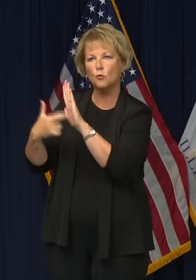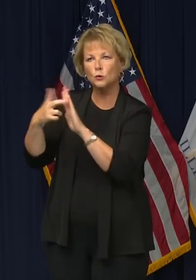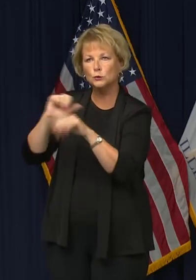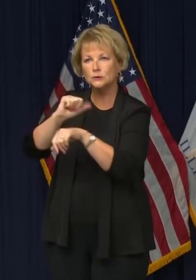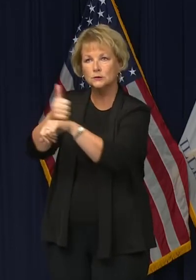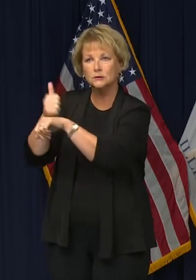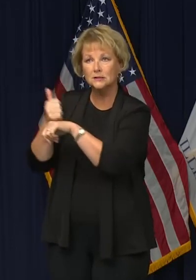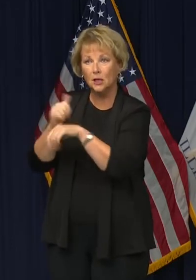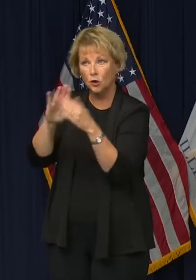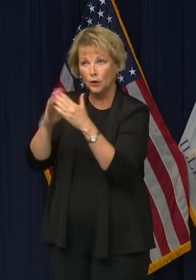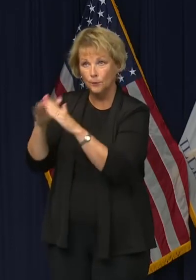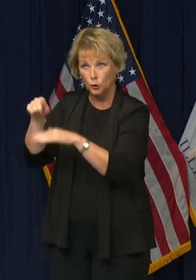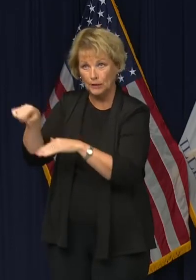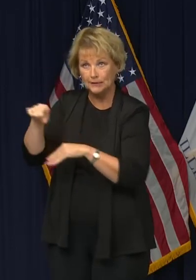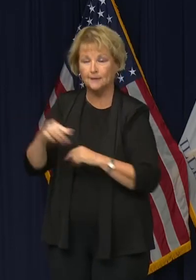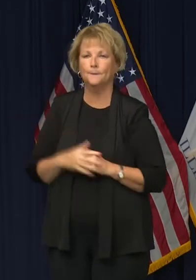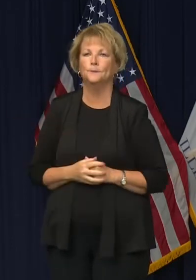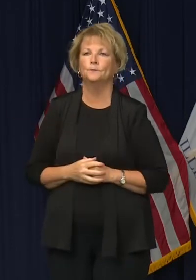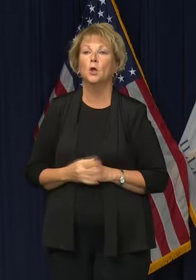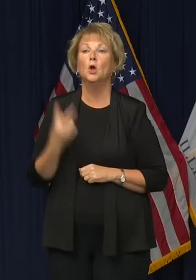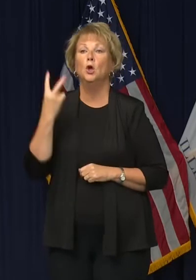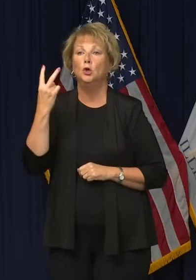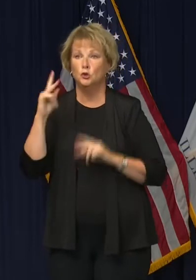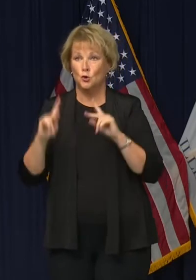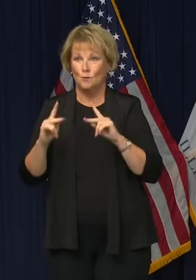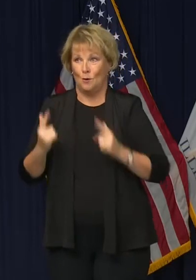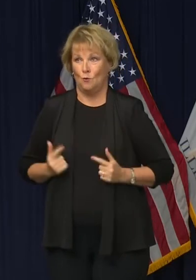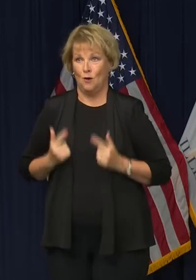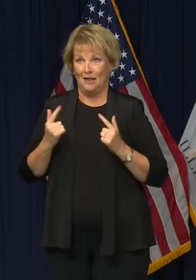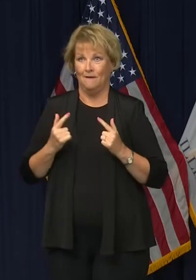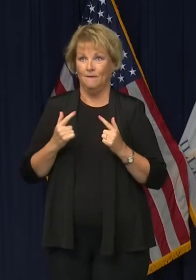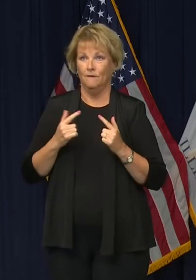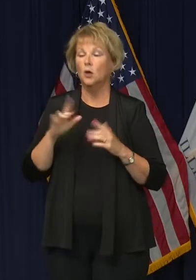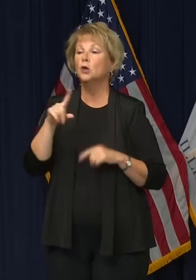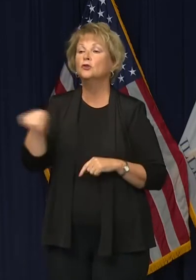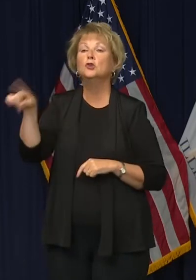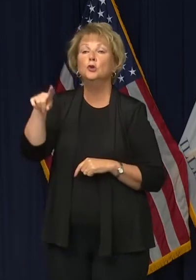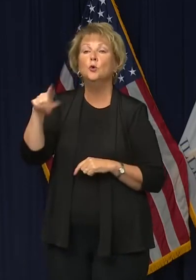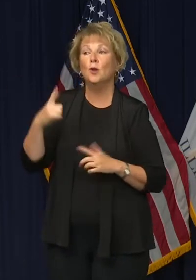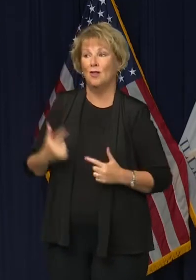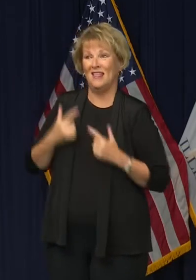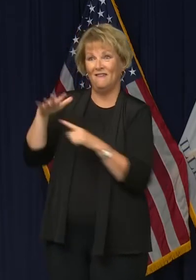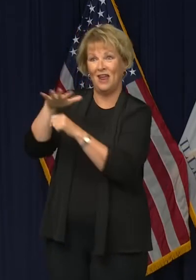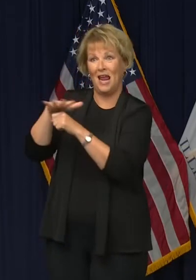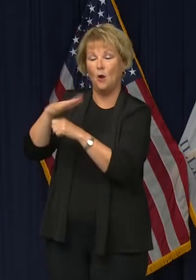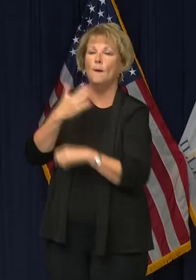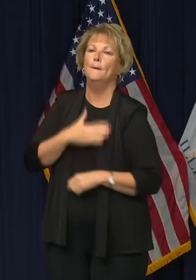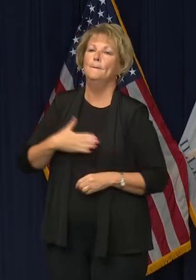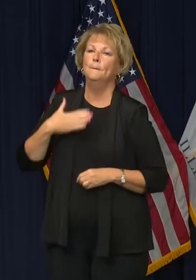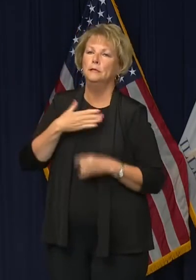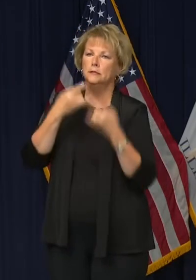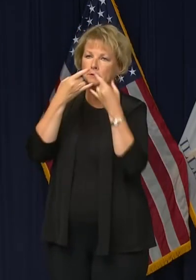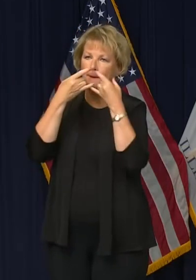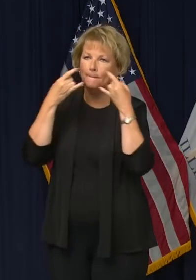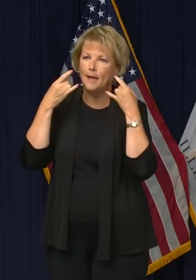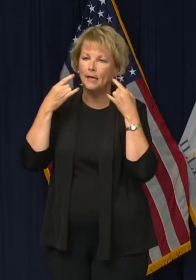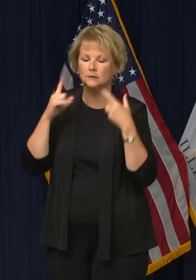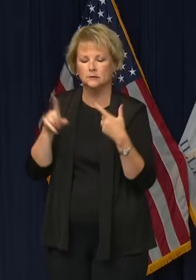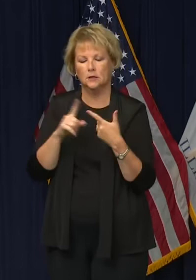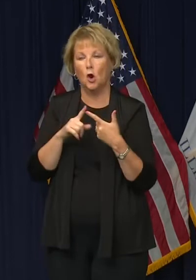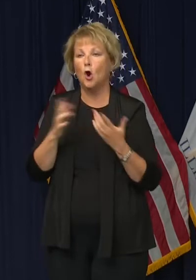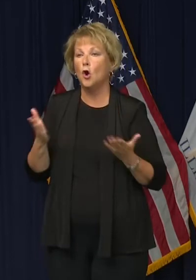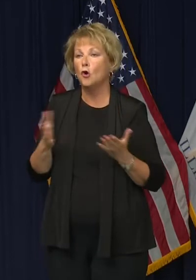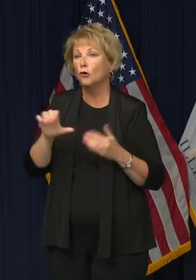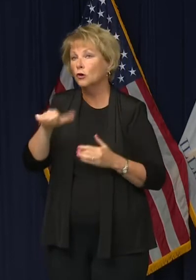communities. To area residents in Region 1, please wear your masks. Encourage others